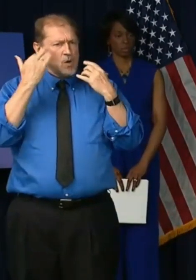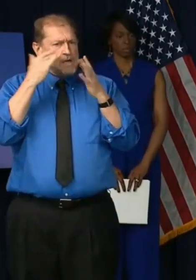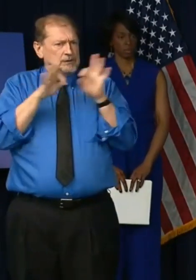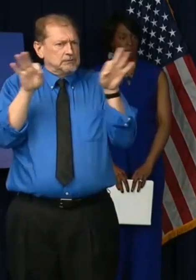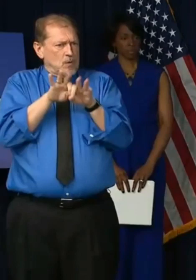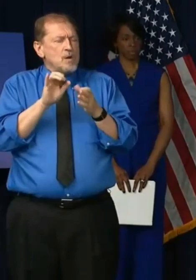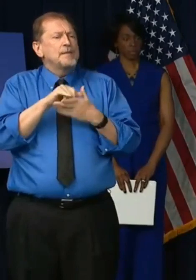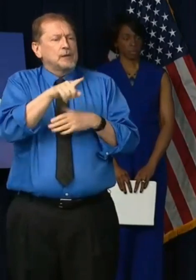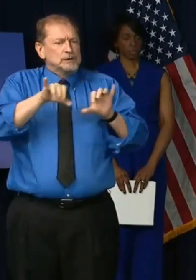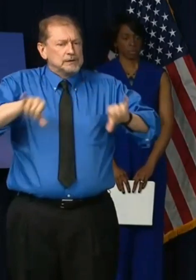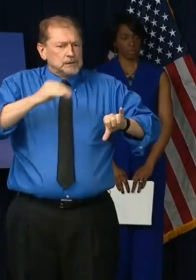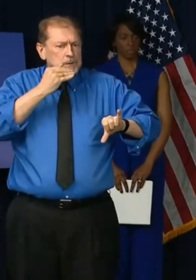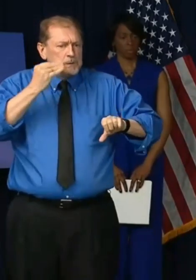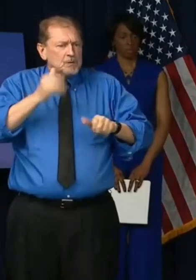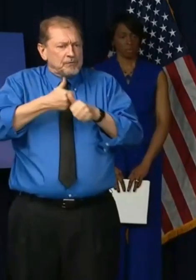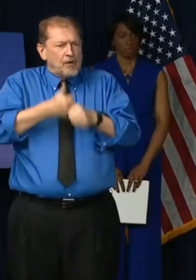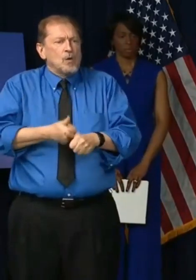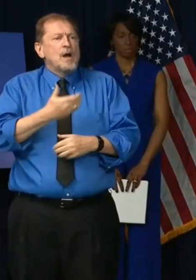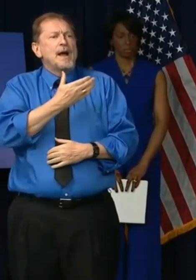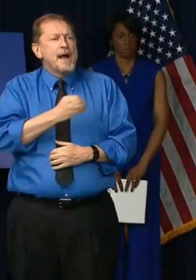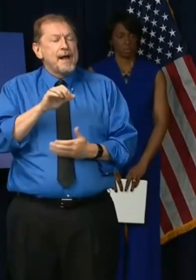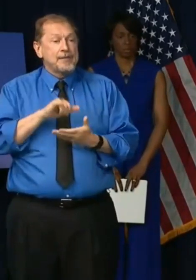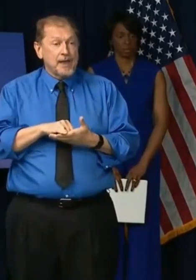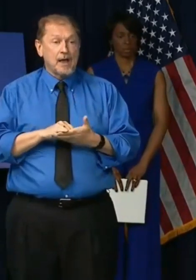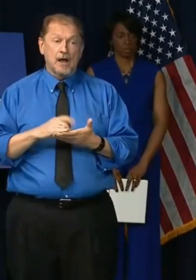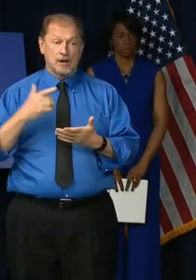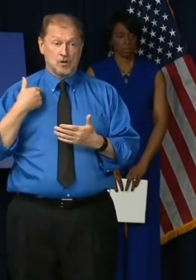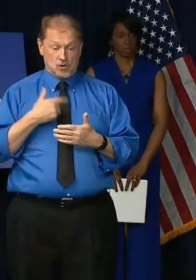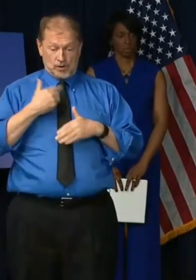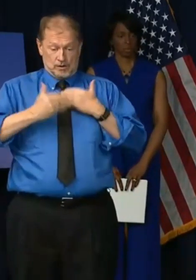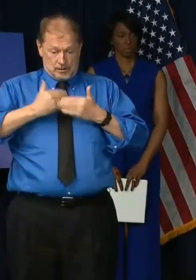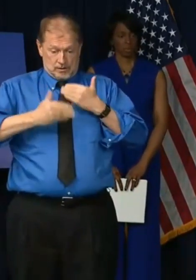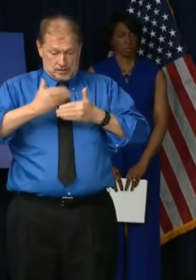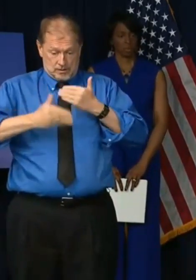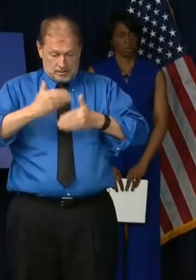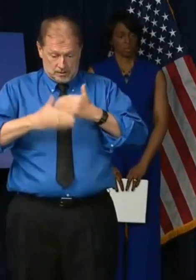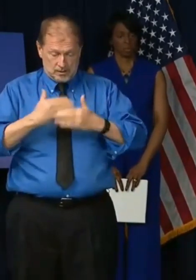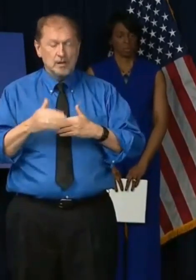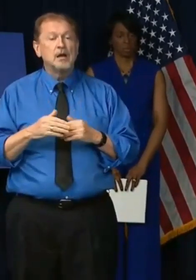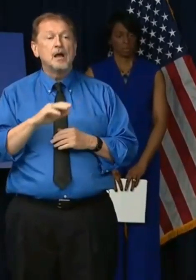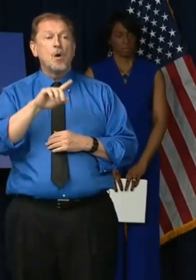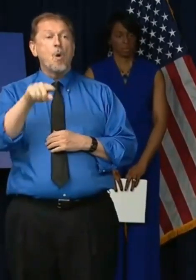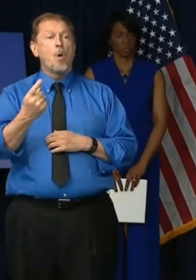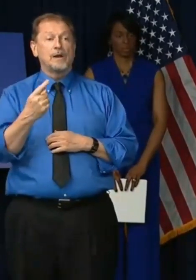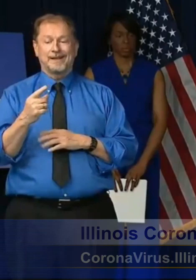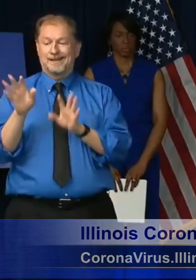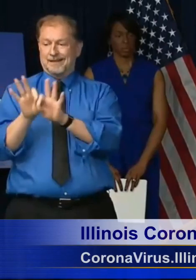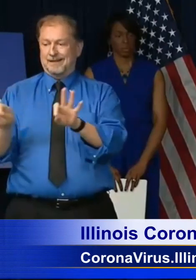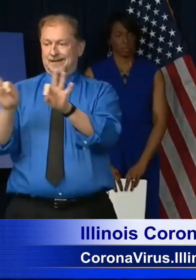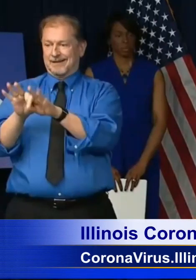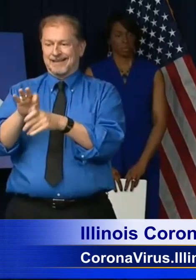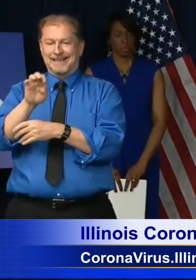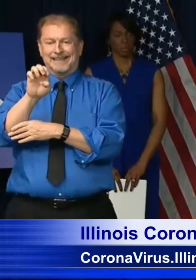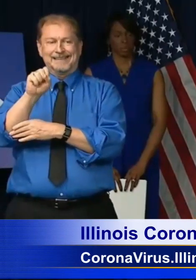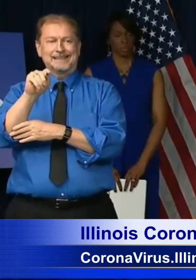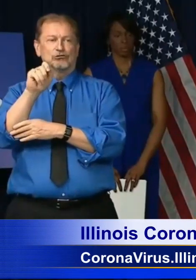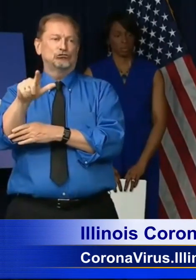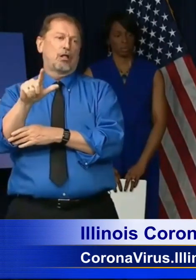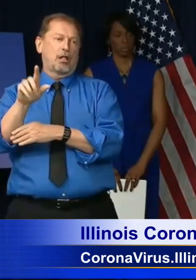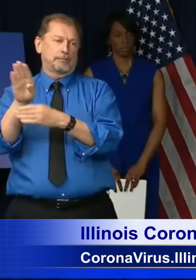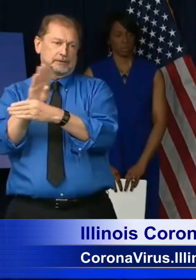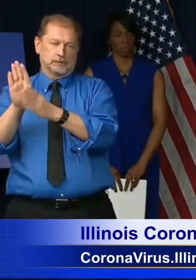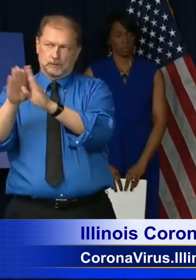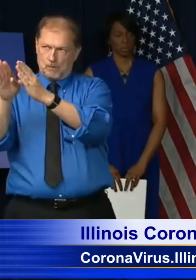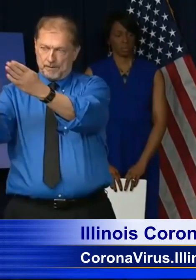important that you stay home, and that we've only kept essential businesses open, plus the other ones that we've added